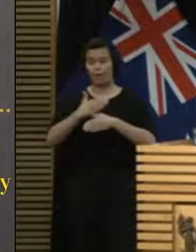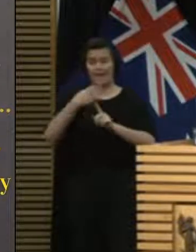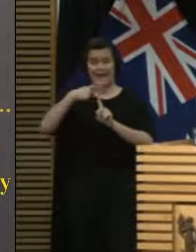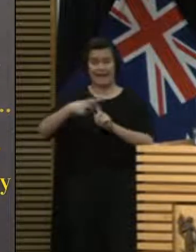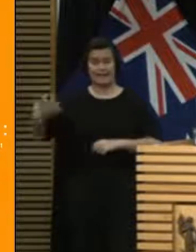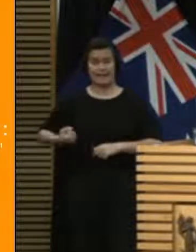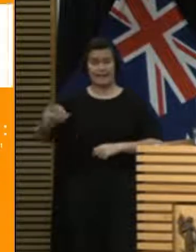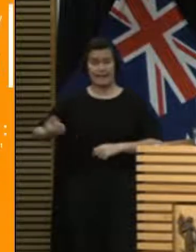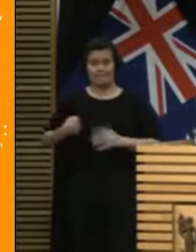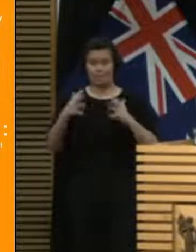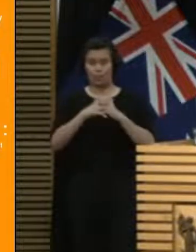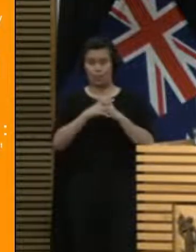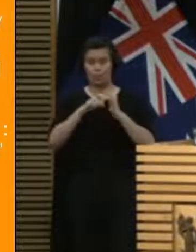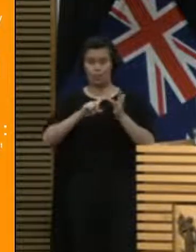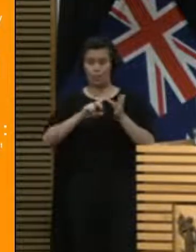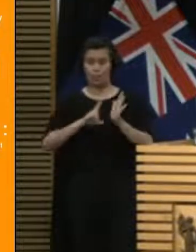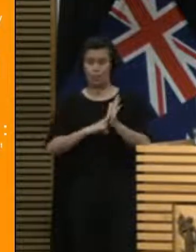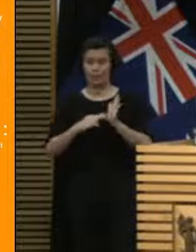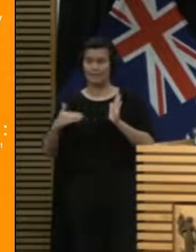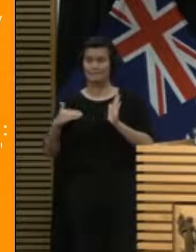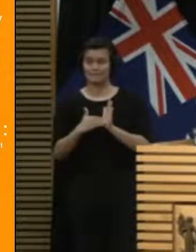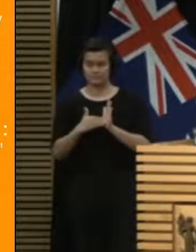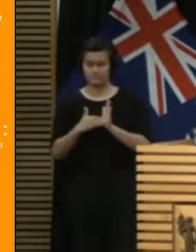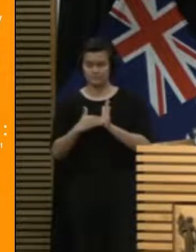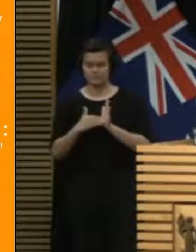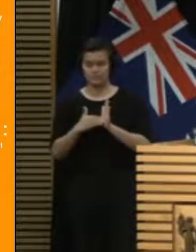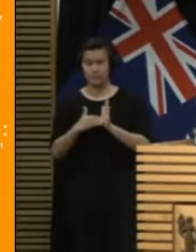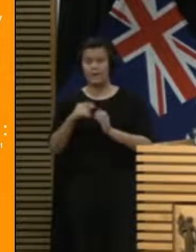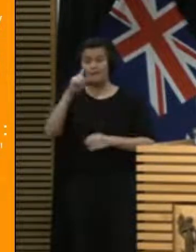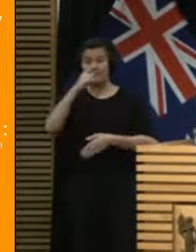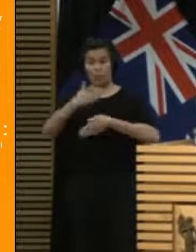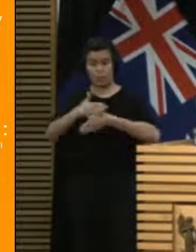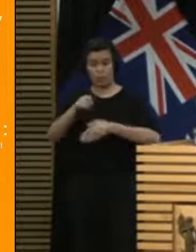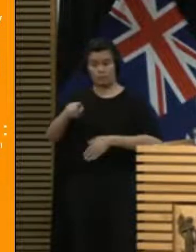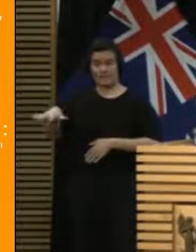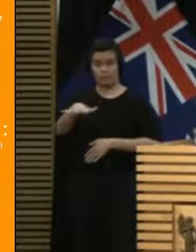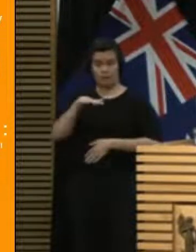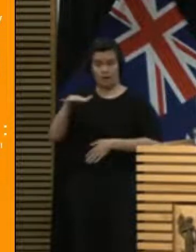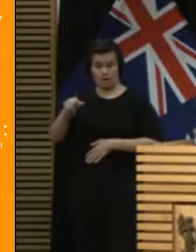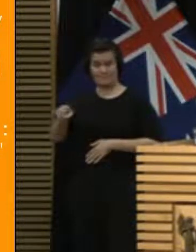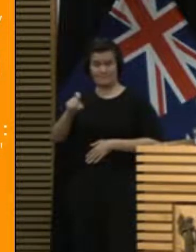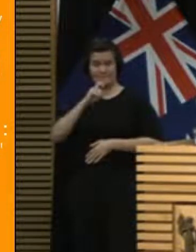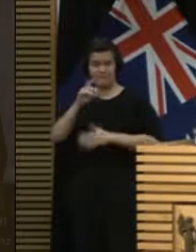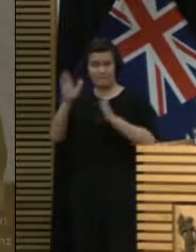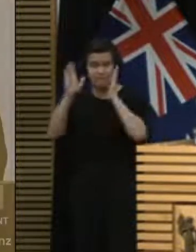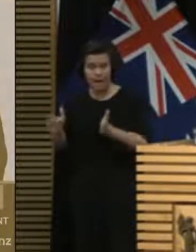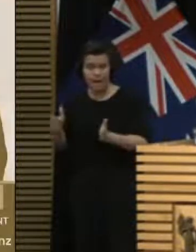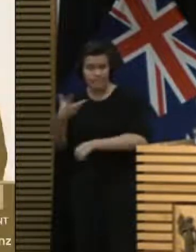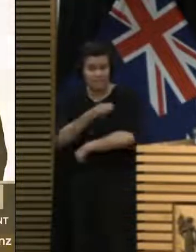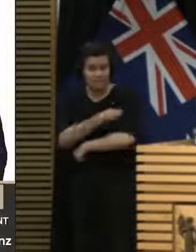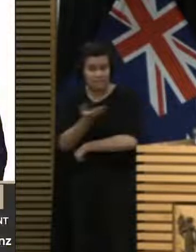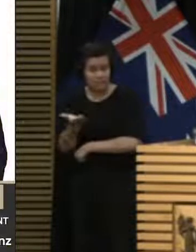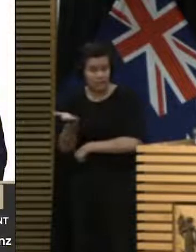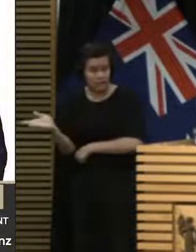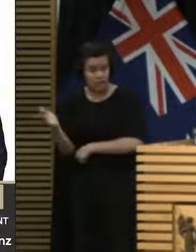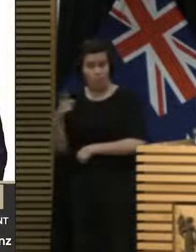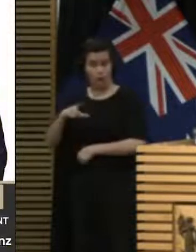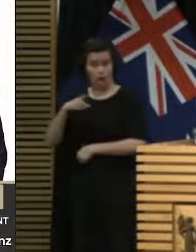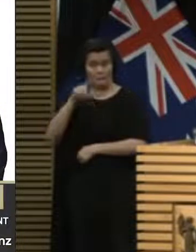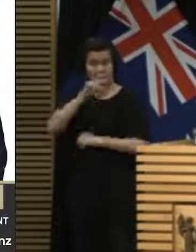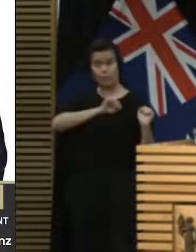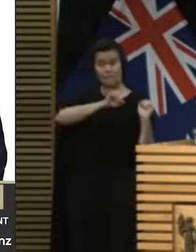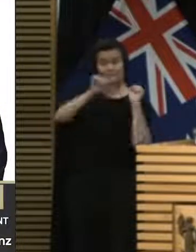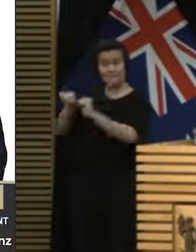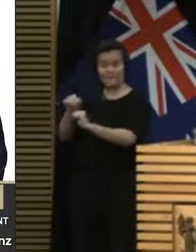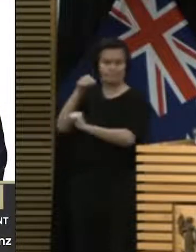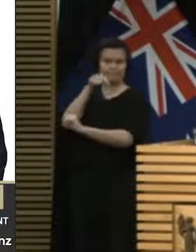mandate for customer-facing WINS staff to be vaccinated so that vulnerable people Yeah. put at more risk. And you can see here